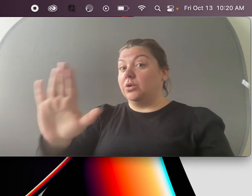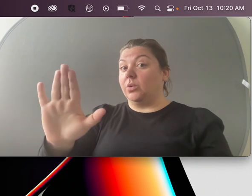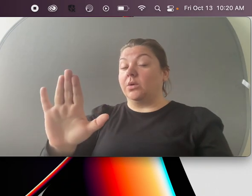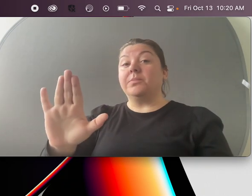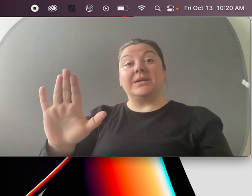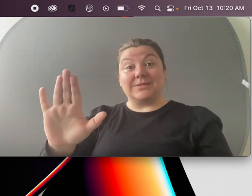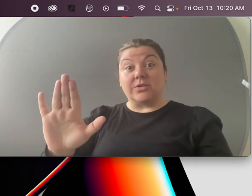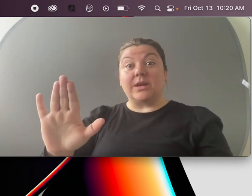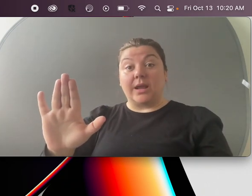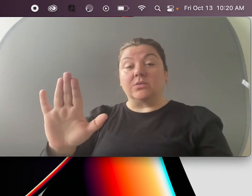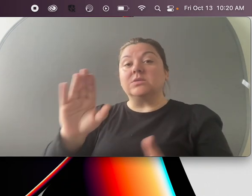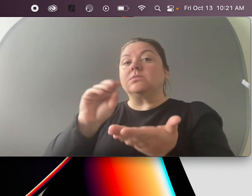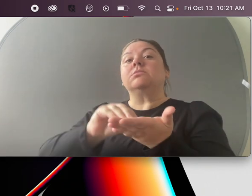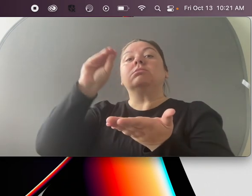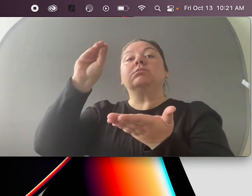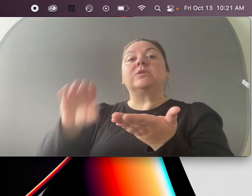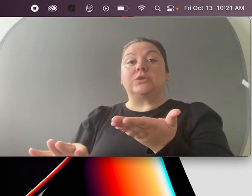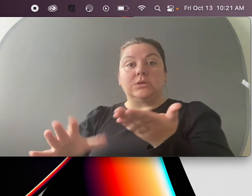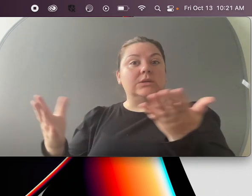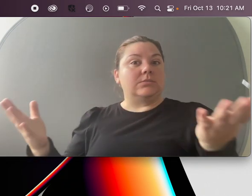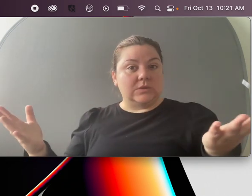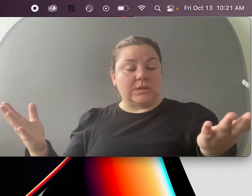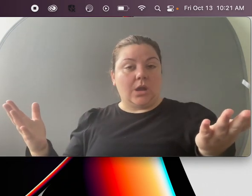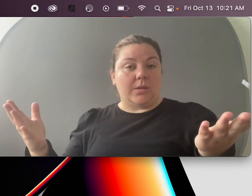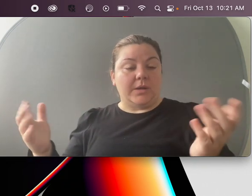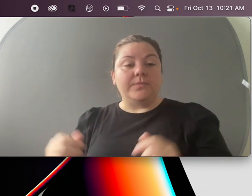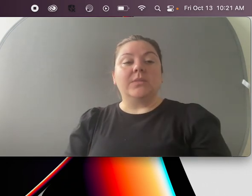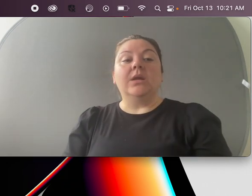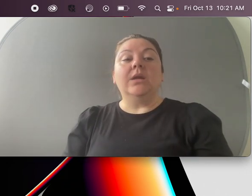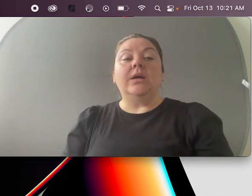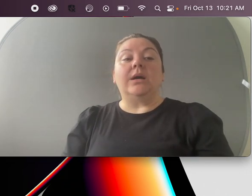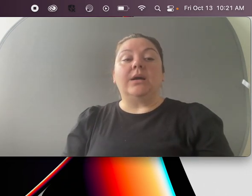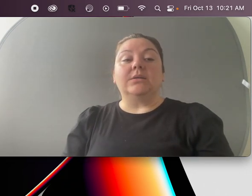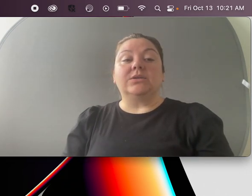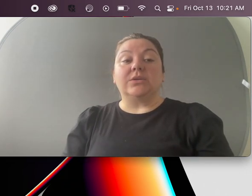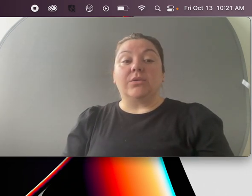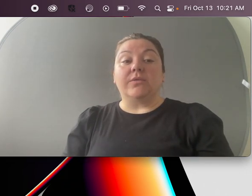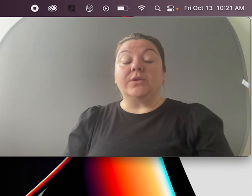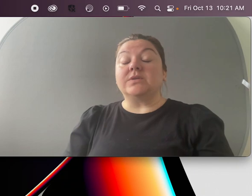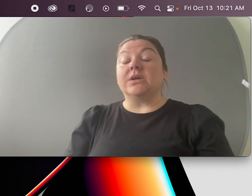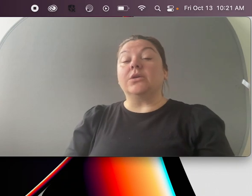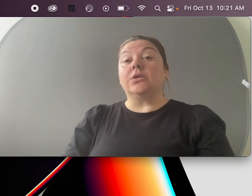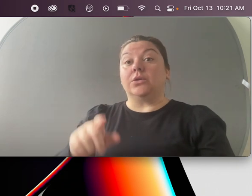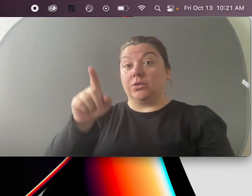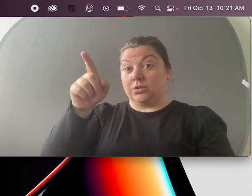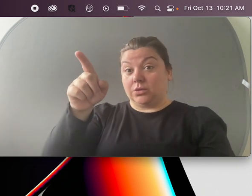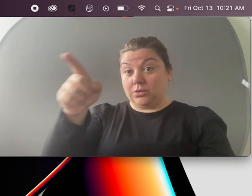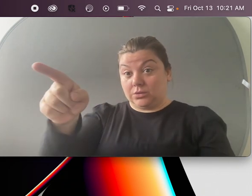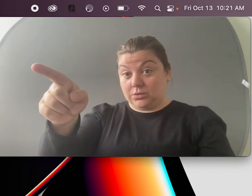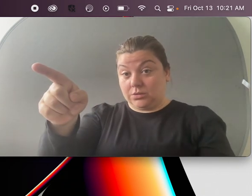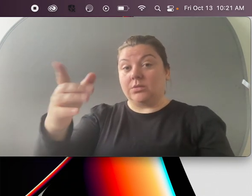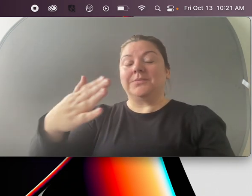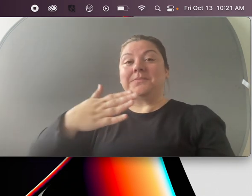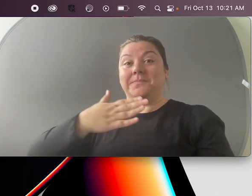me and your, because they're the nouns. Student is the comment. To now reverse it.